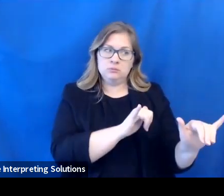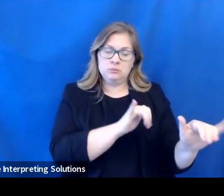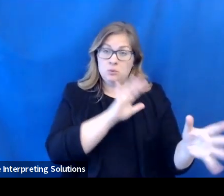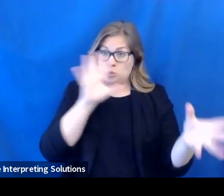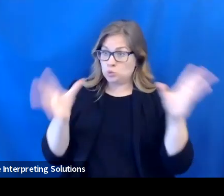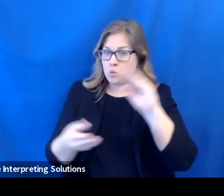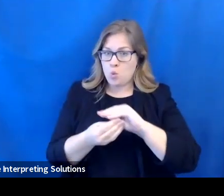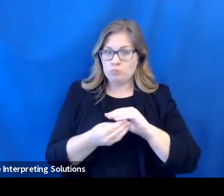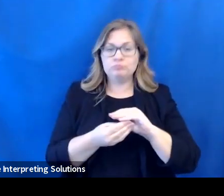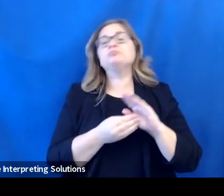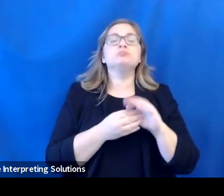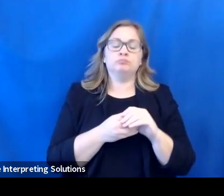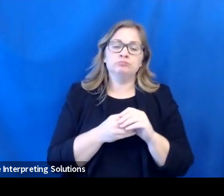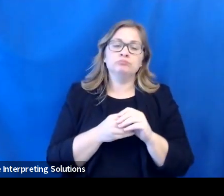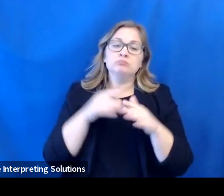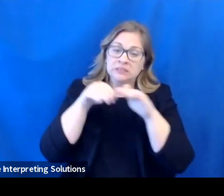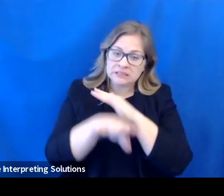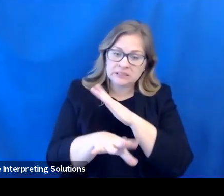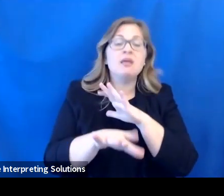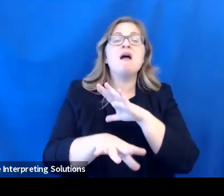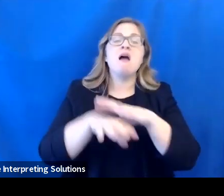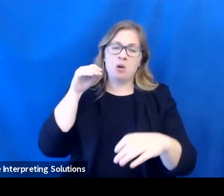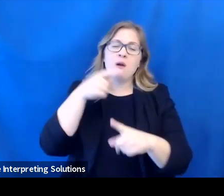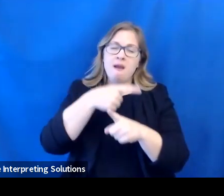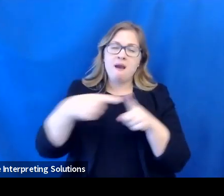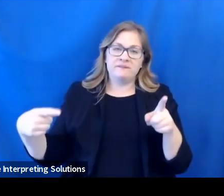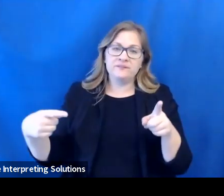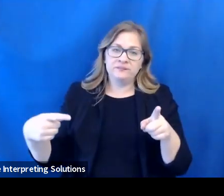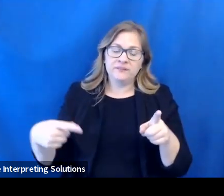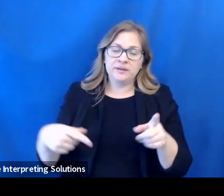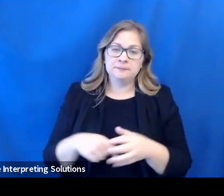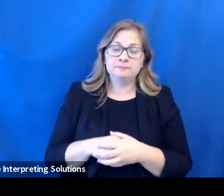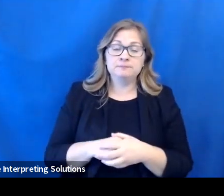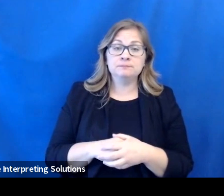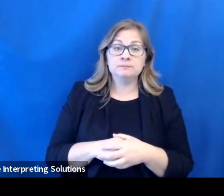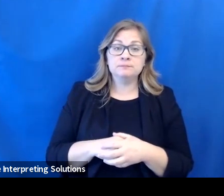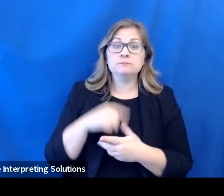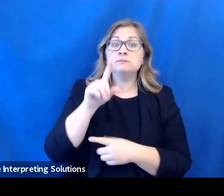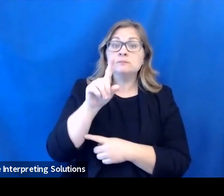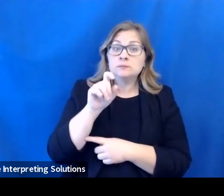far. 64 of the 120 today are in intensive care.